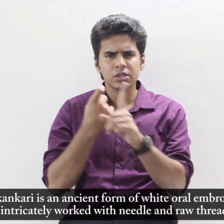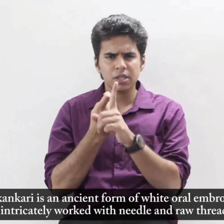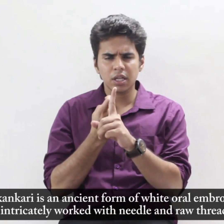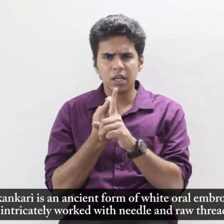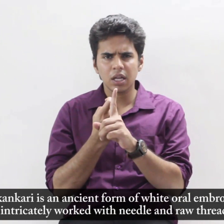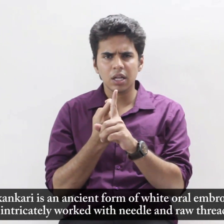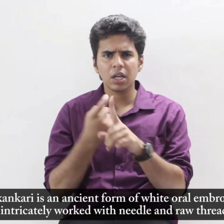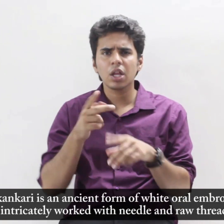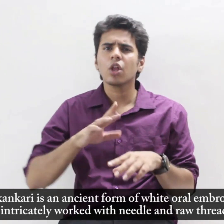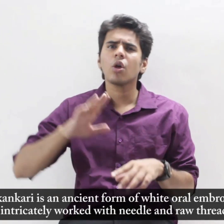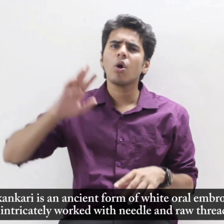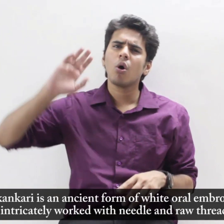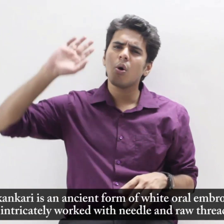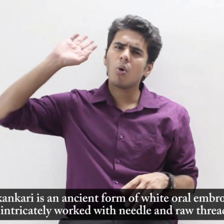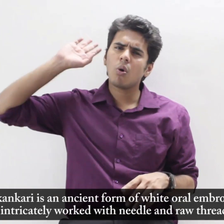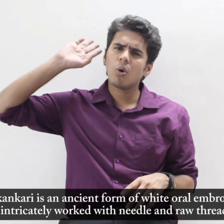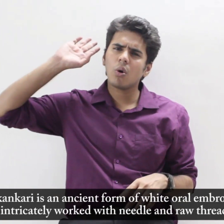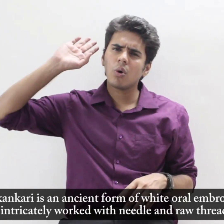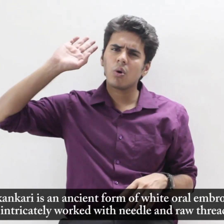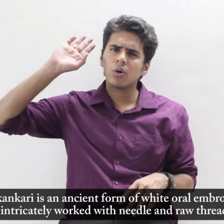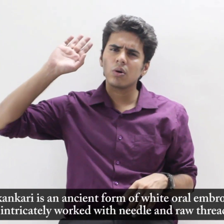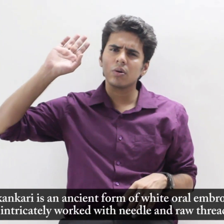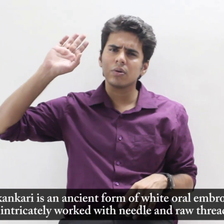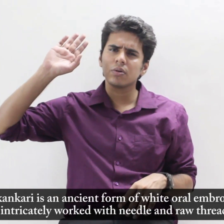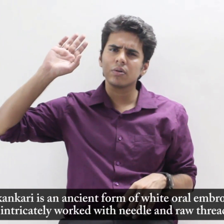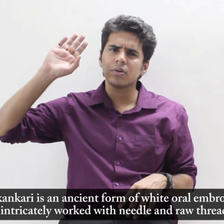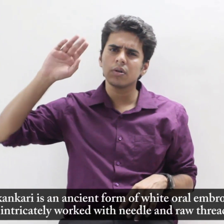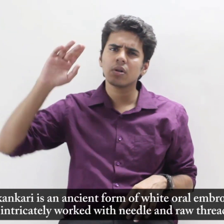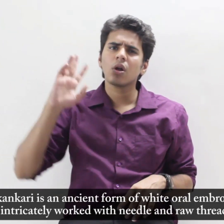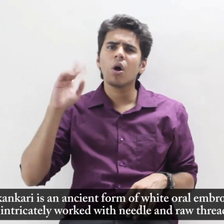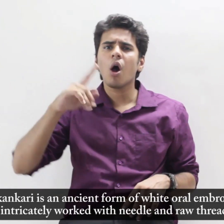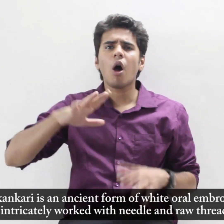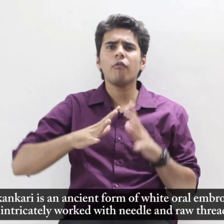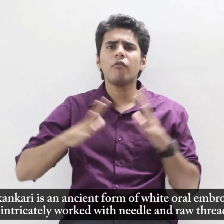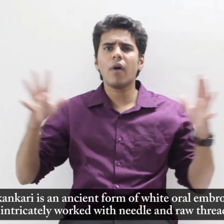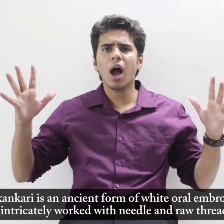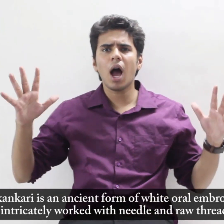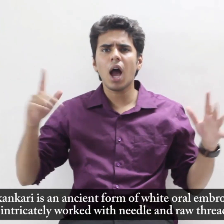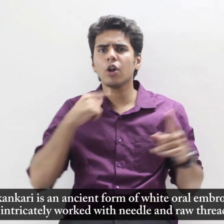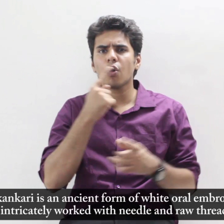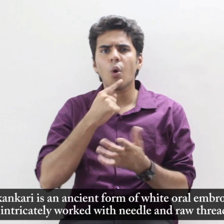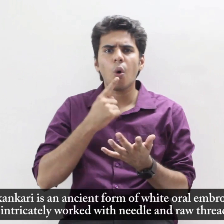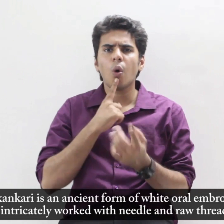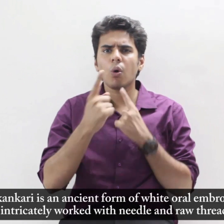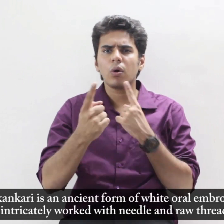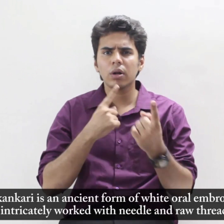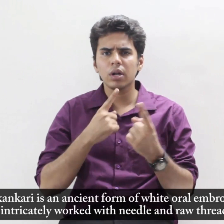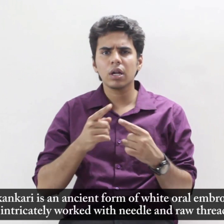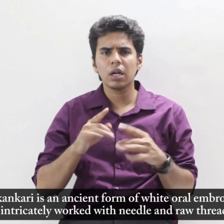Chikankari is an ancient form of white oral embroidery, intricately worked with needle and raw